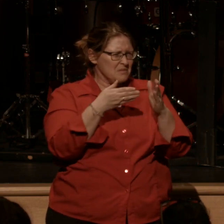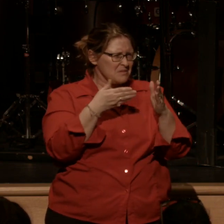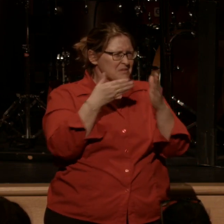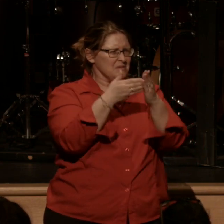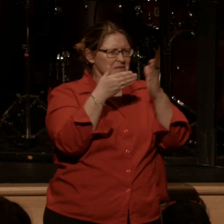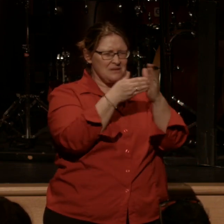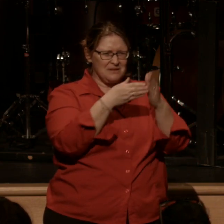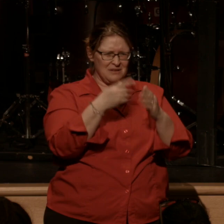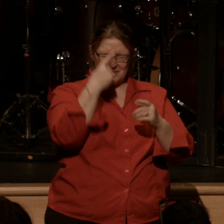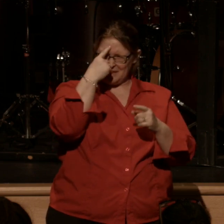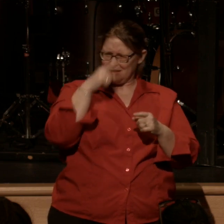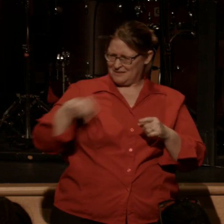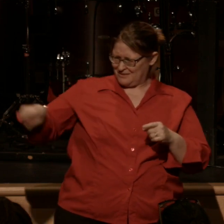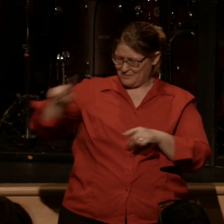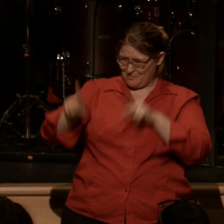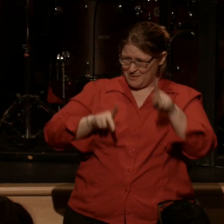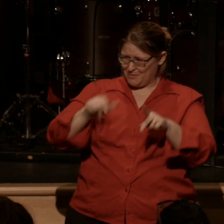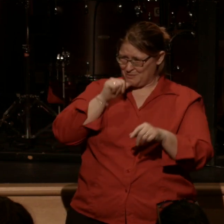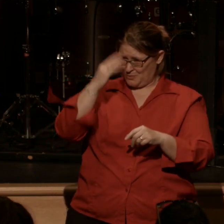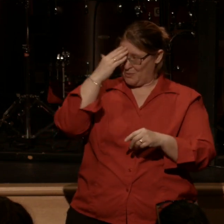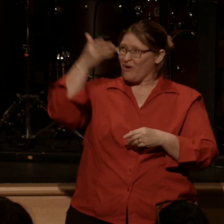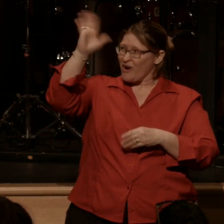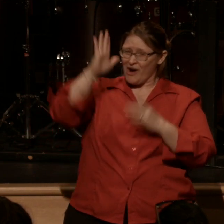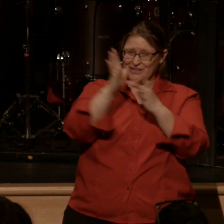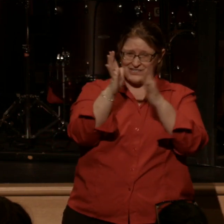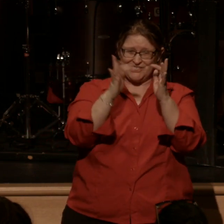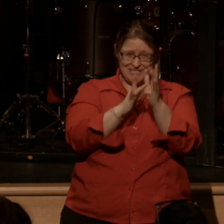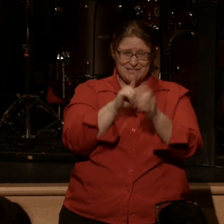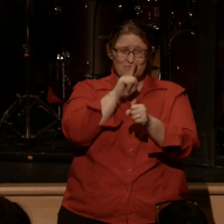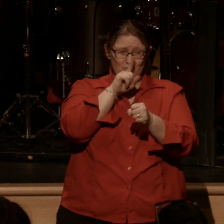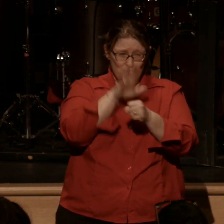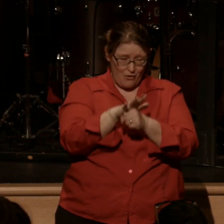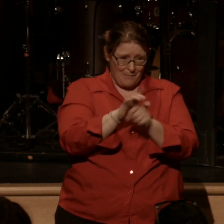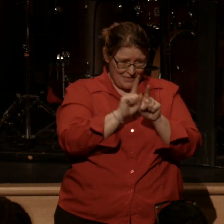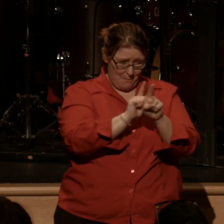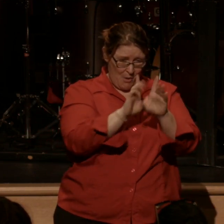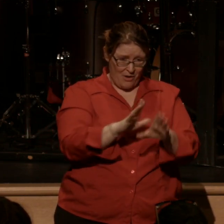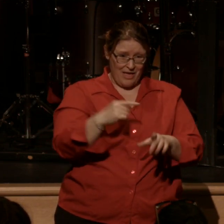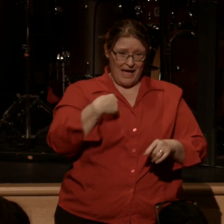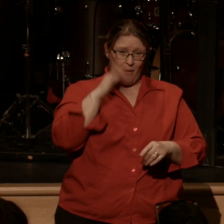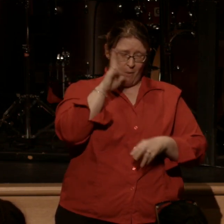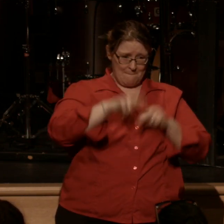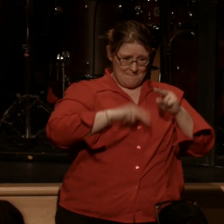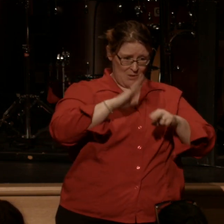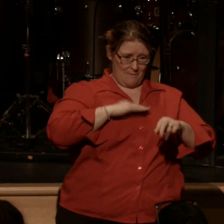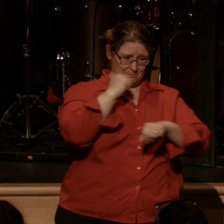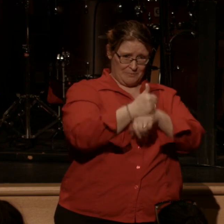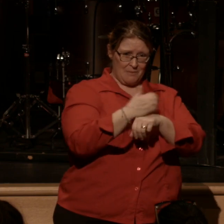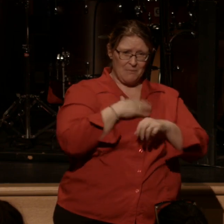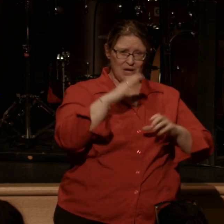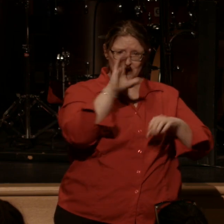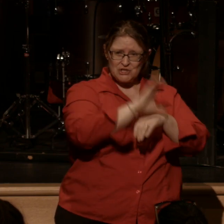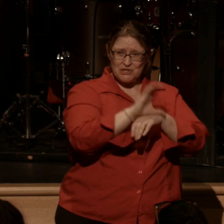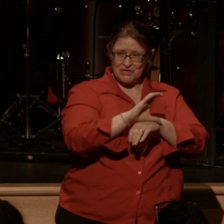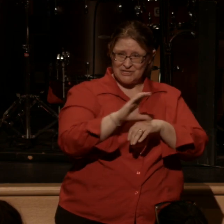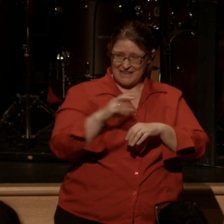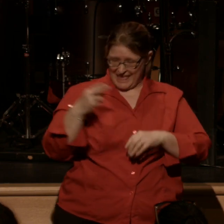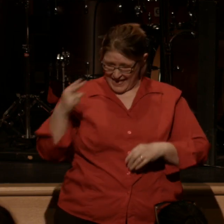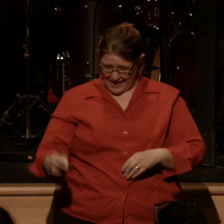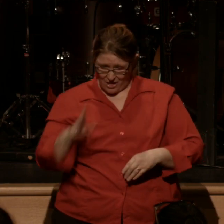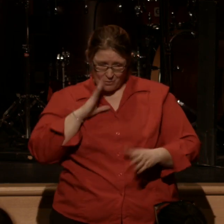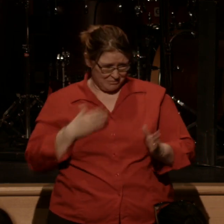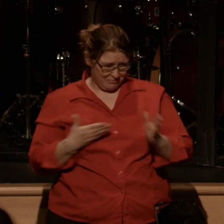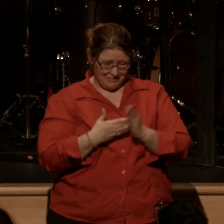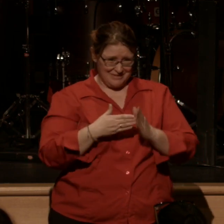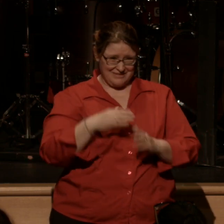these people not know that God, Jesus, promised to the apostles that I will build my church and even the gates of hell will not prevail against